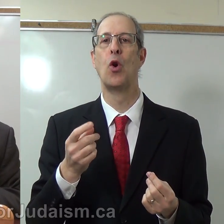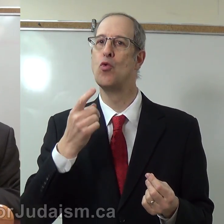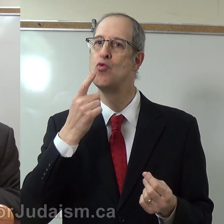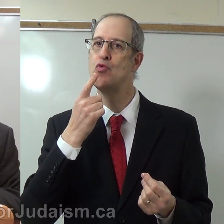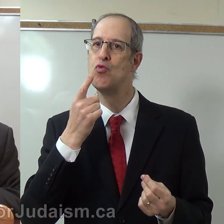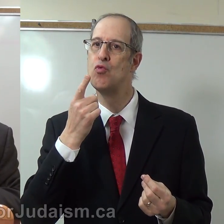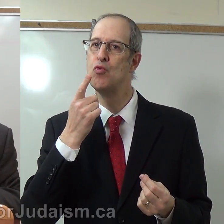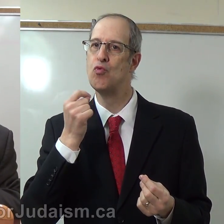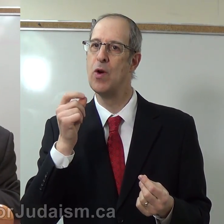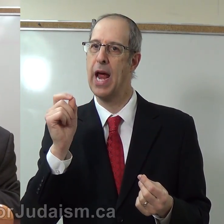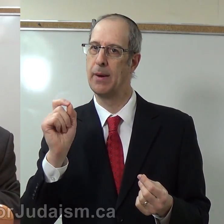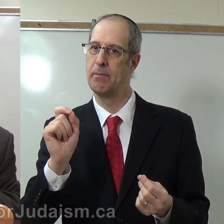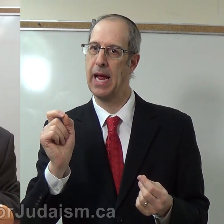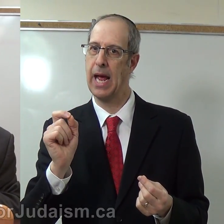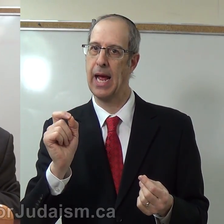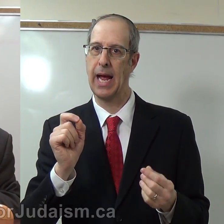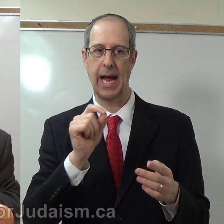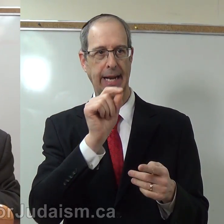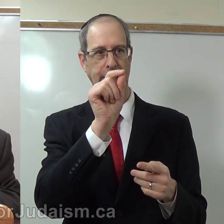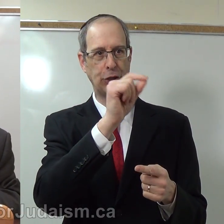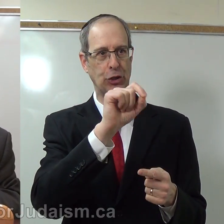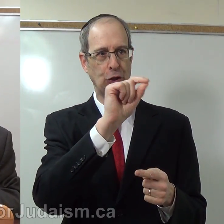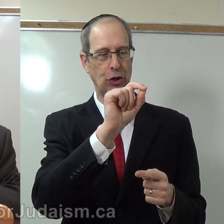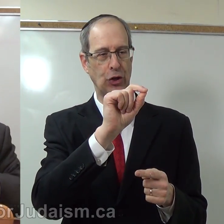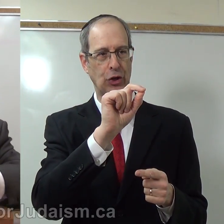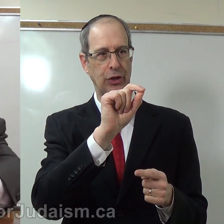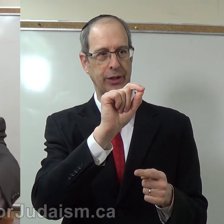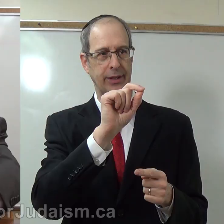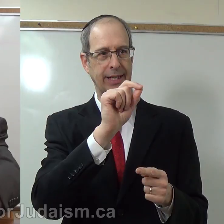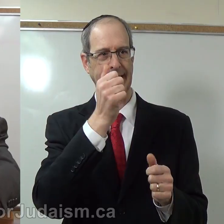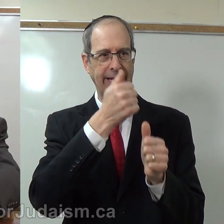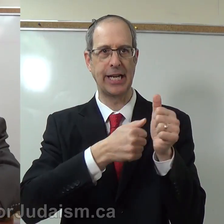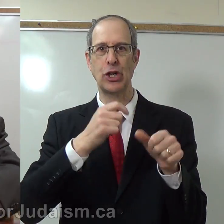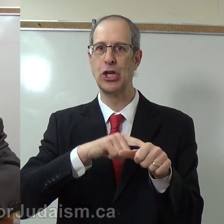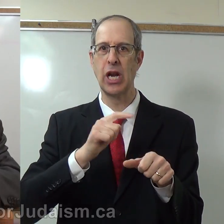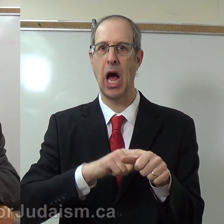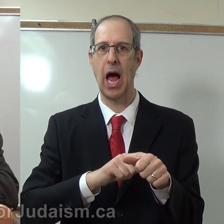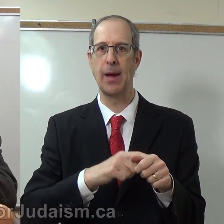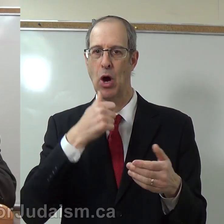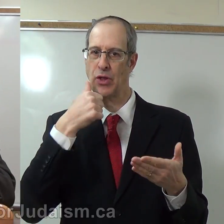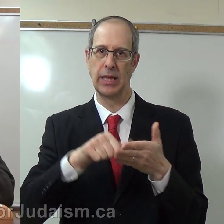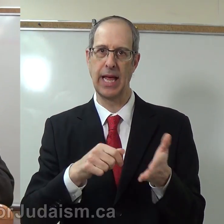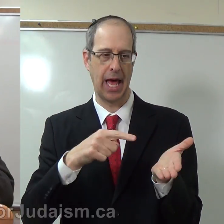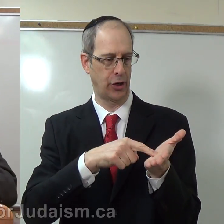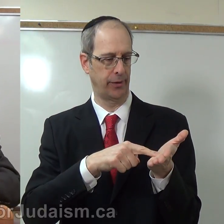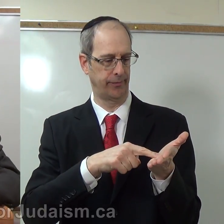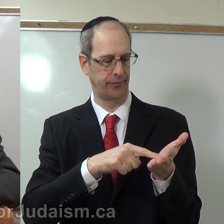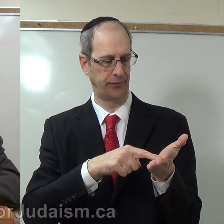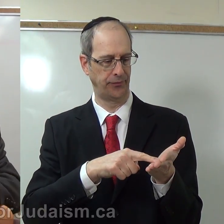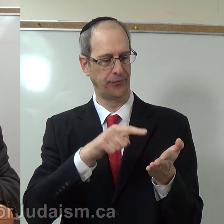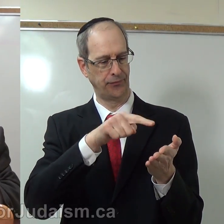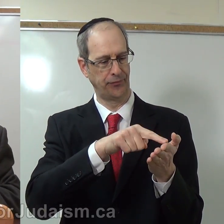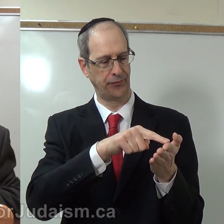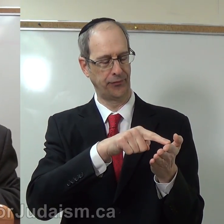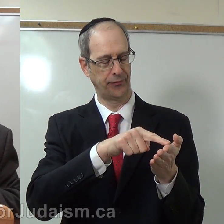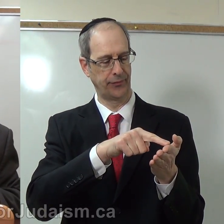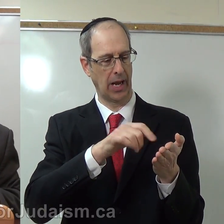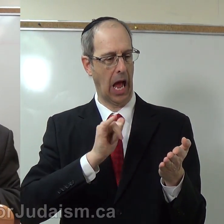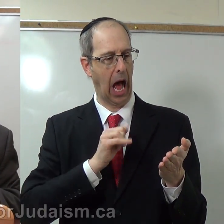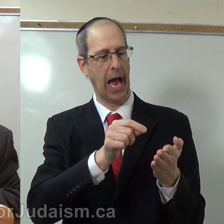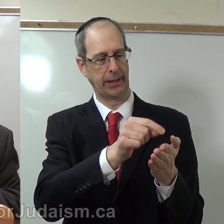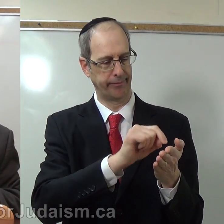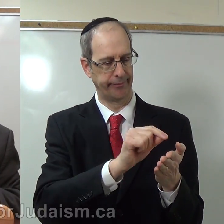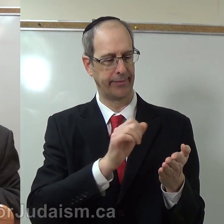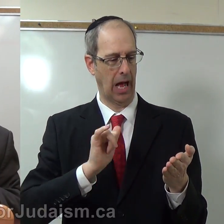pen and he circled each time on this letter the person wrote the word